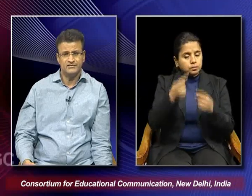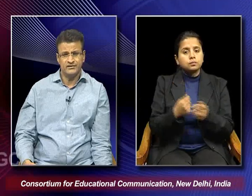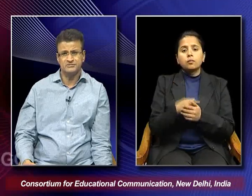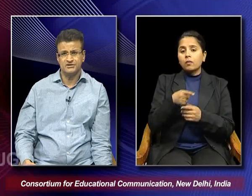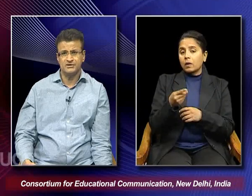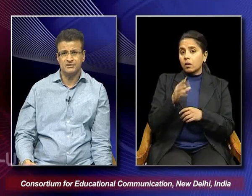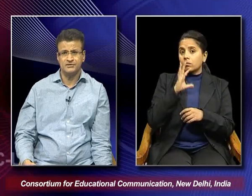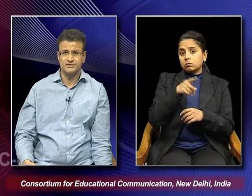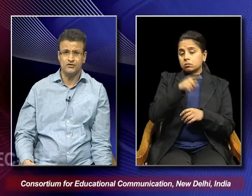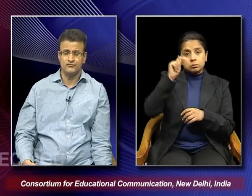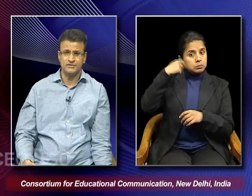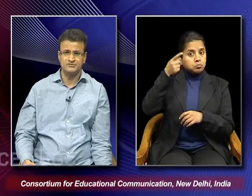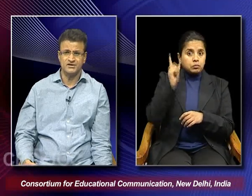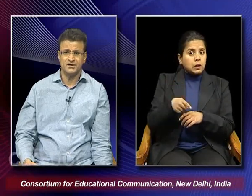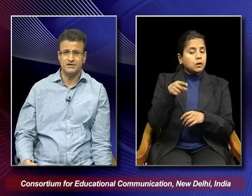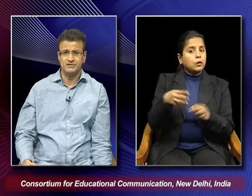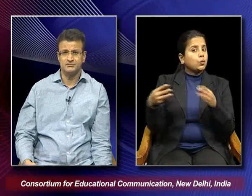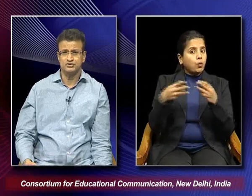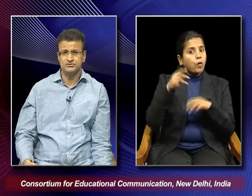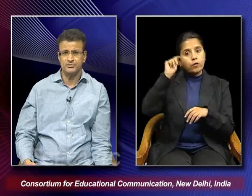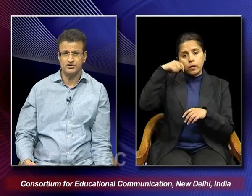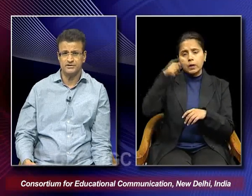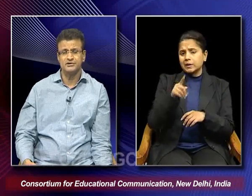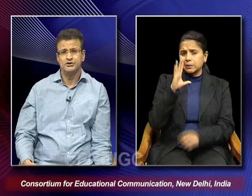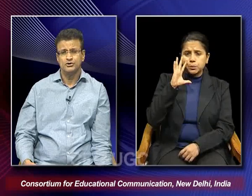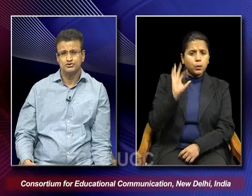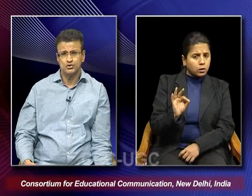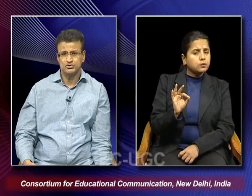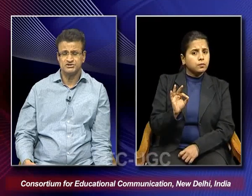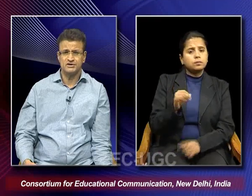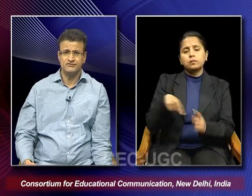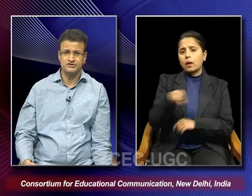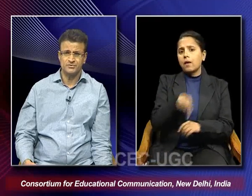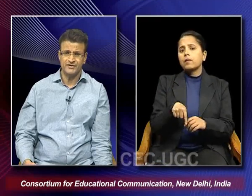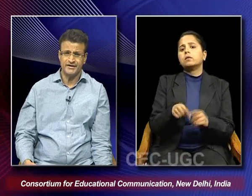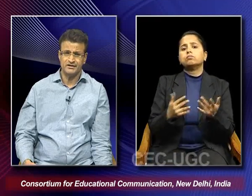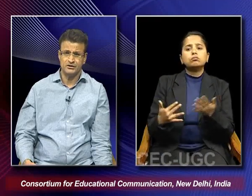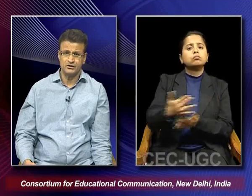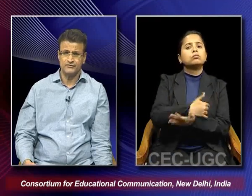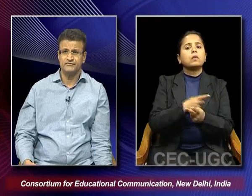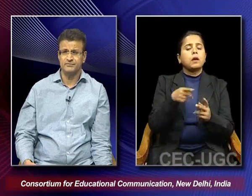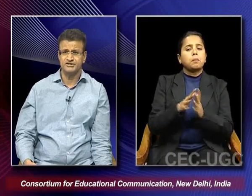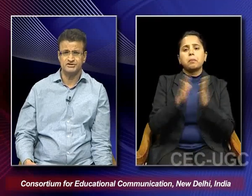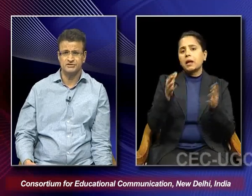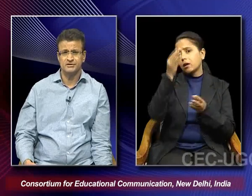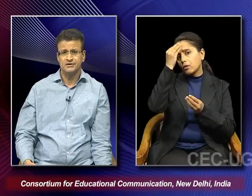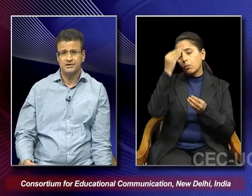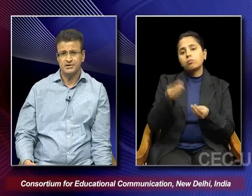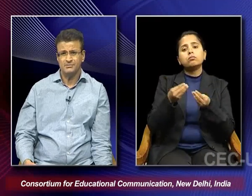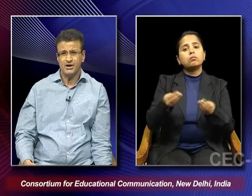definitely the war films are the most important source which provide a lot of